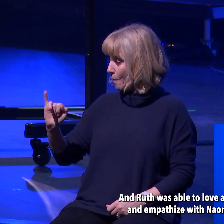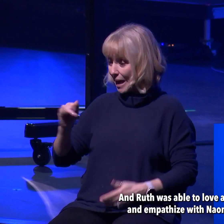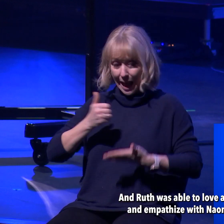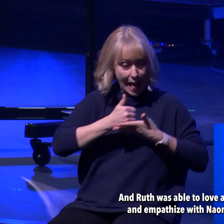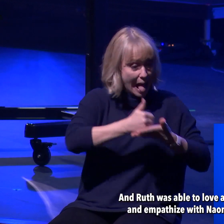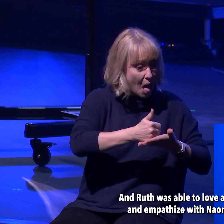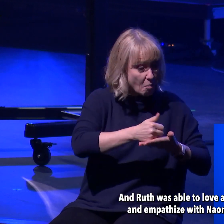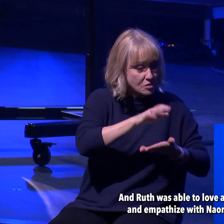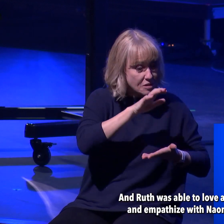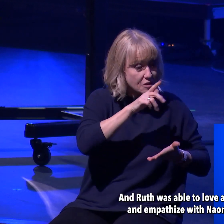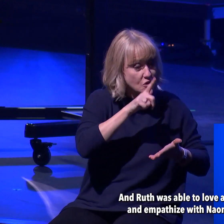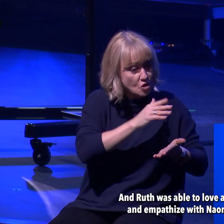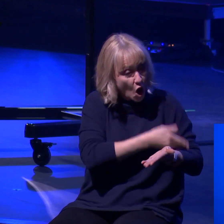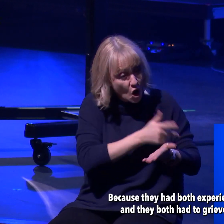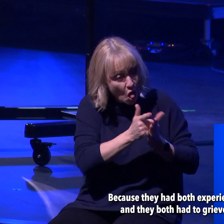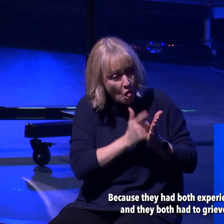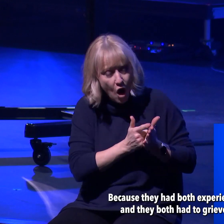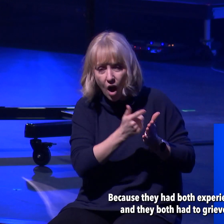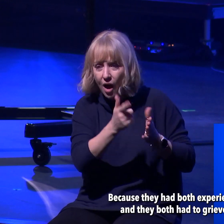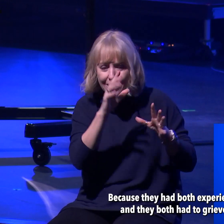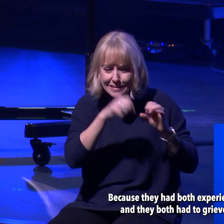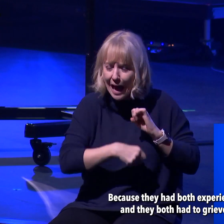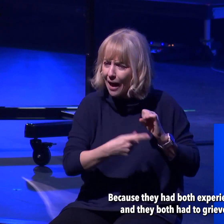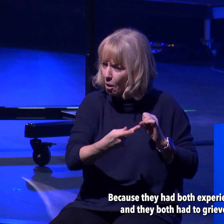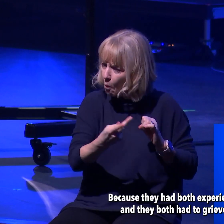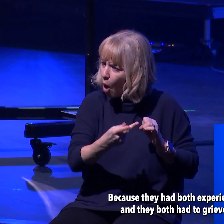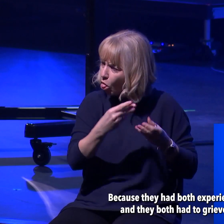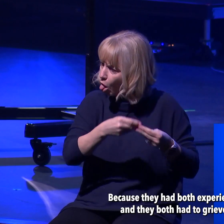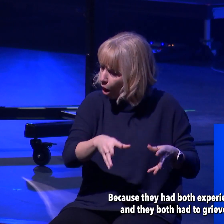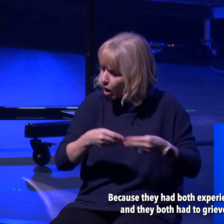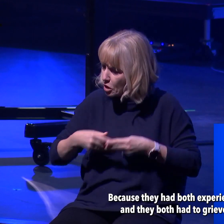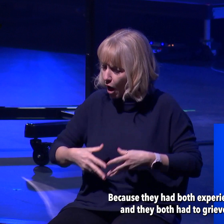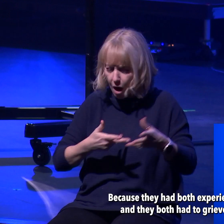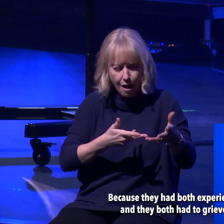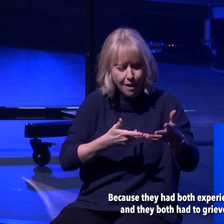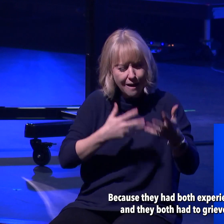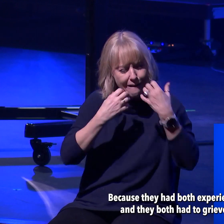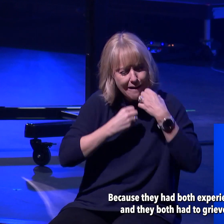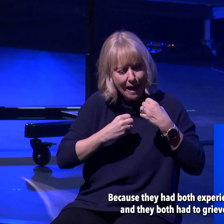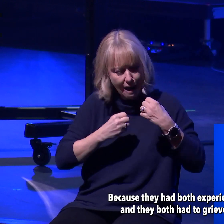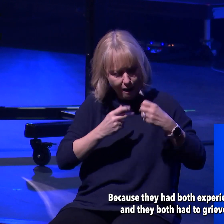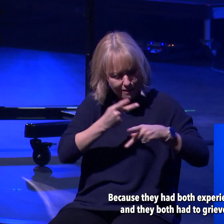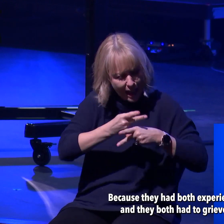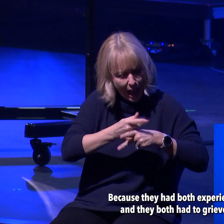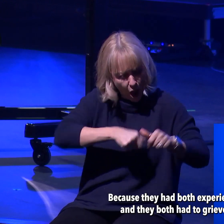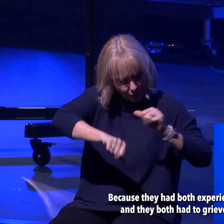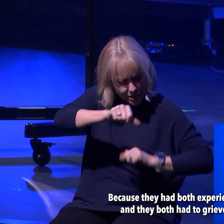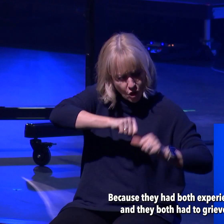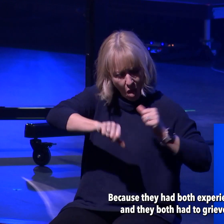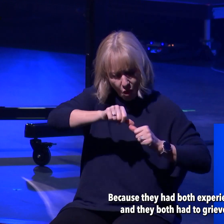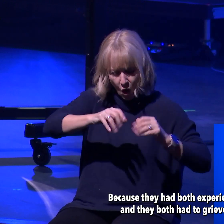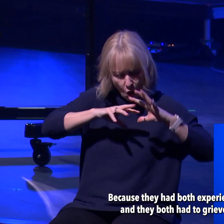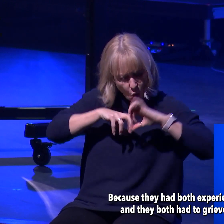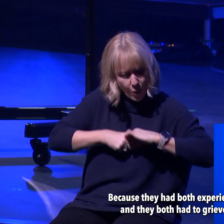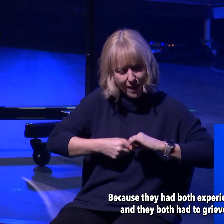for and empathize with Naomi. Why? Because they had both experienced the loss, and they both had to grieve that